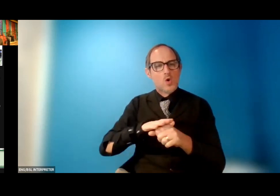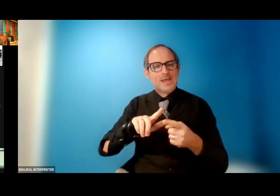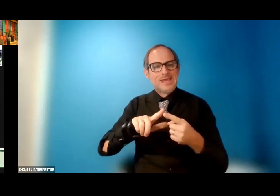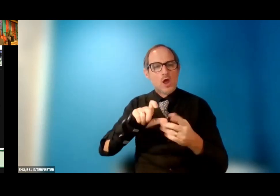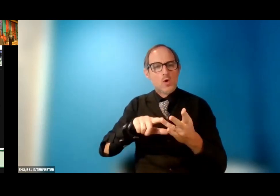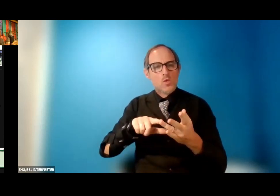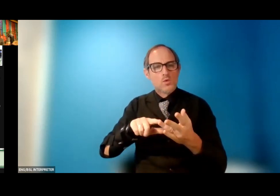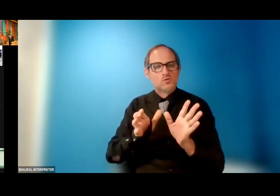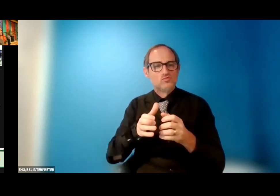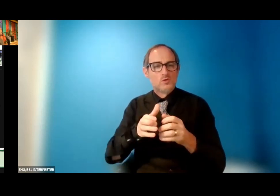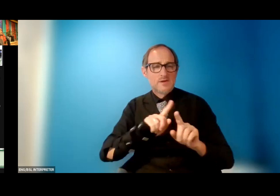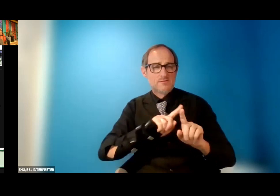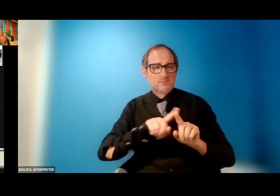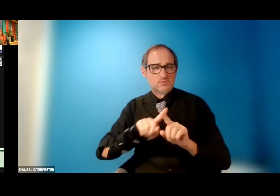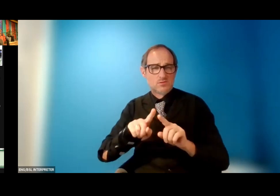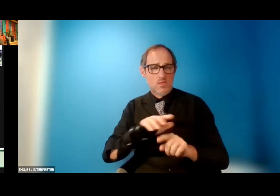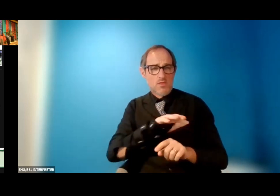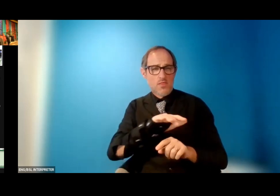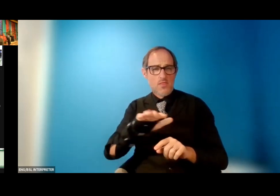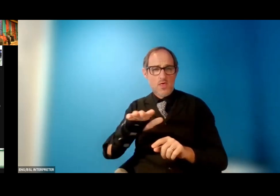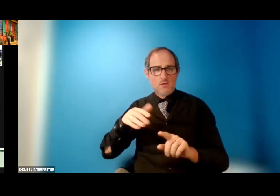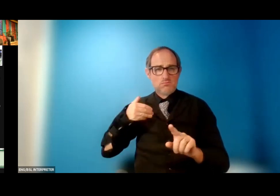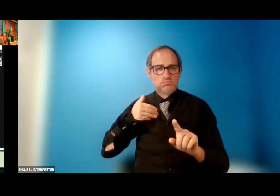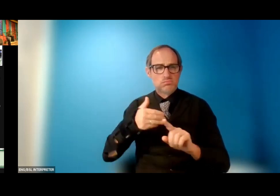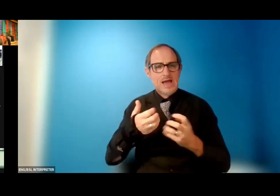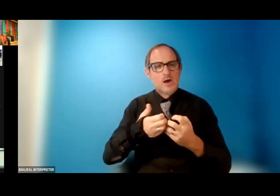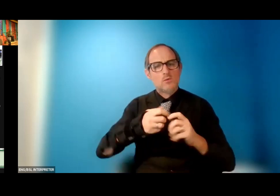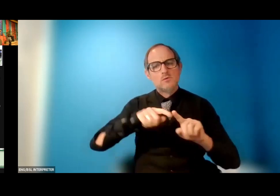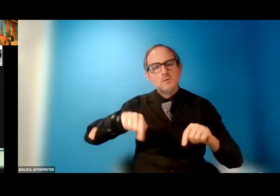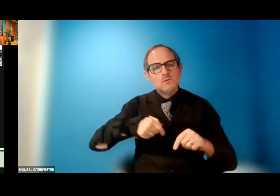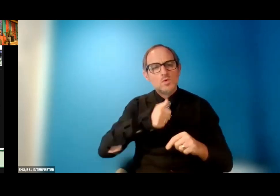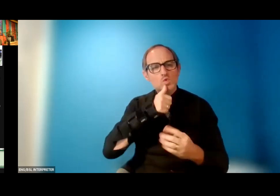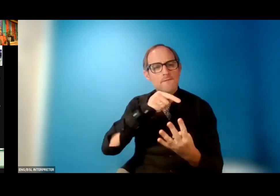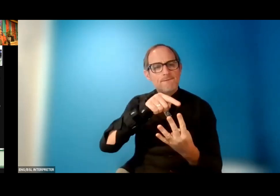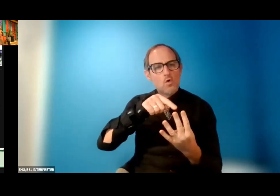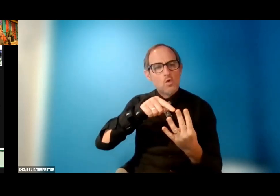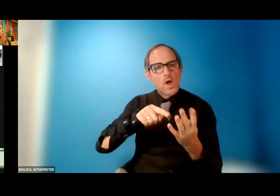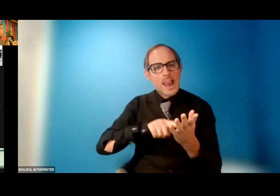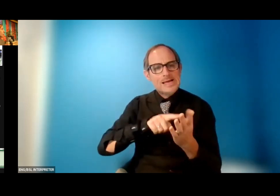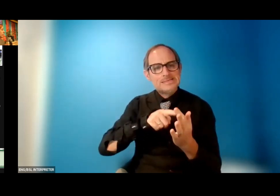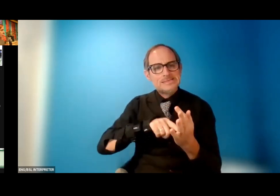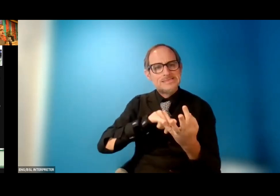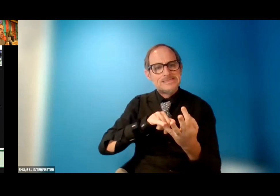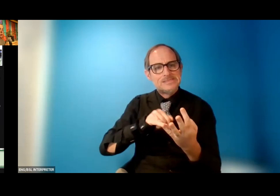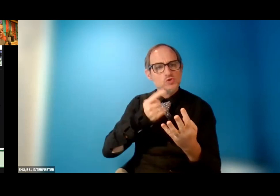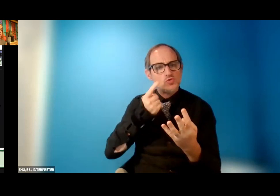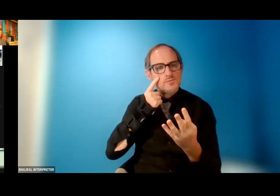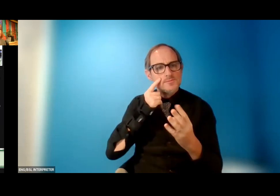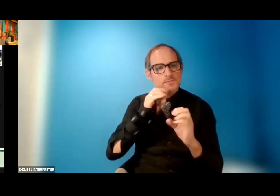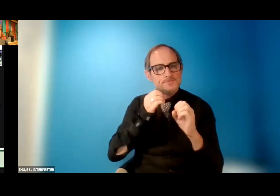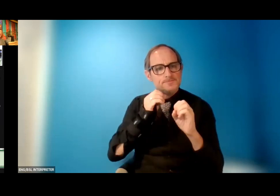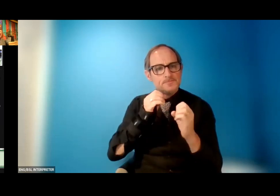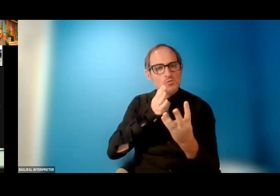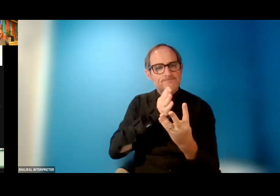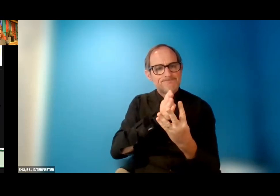already exist, and how can we use these four lenses to start mapping them and seeing them all together as working collectively towards a